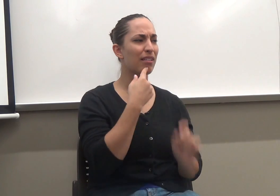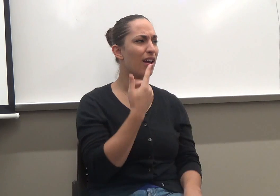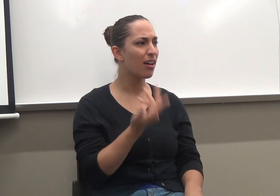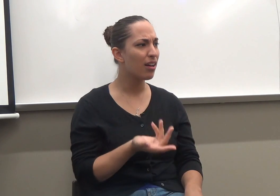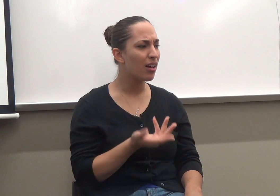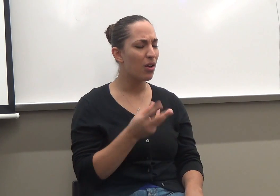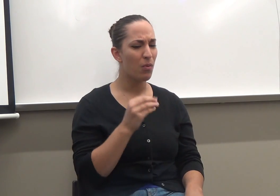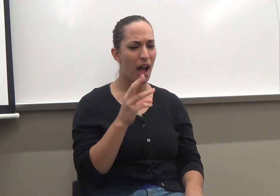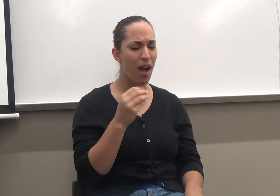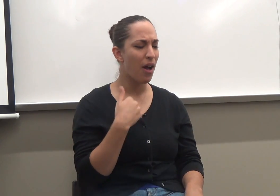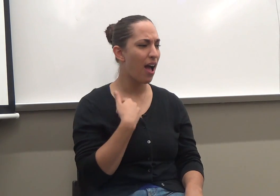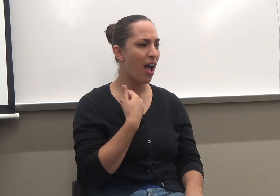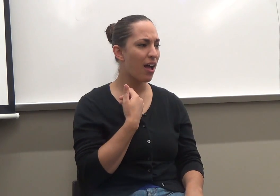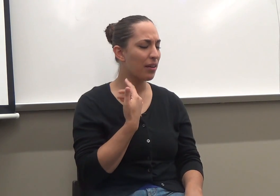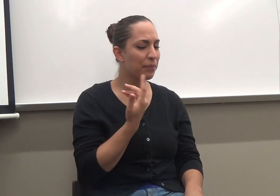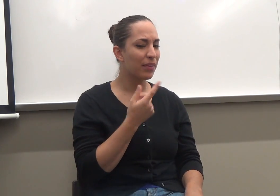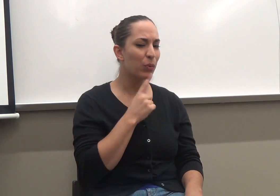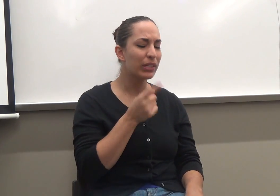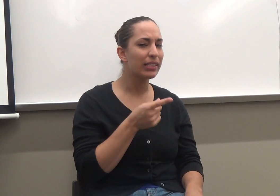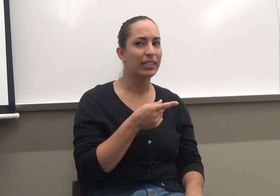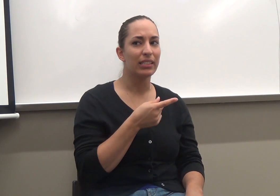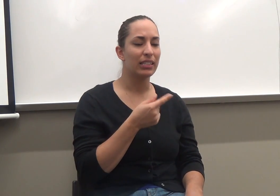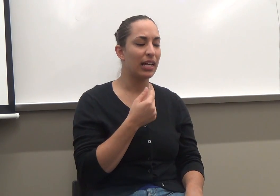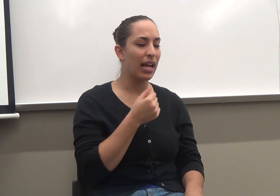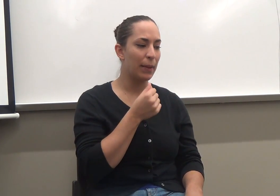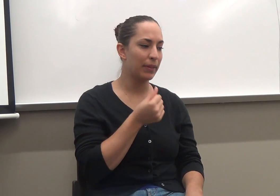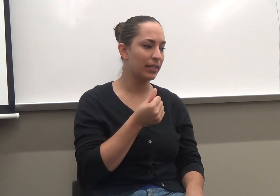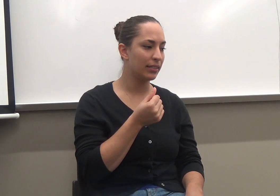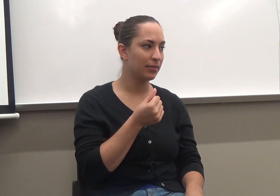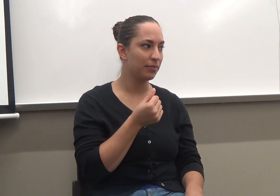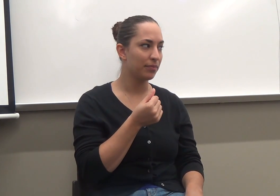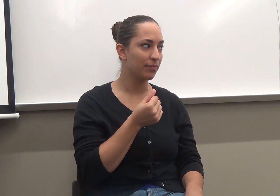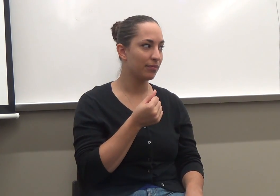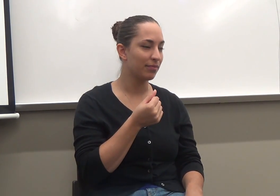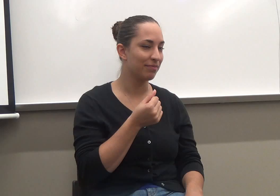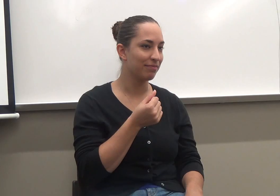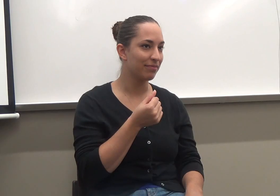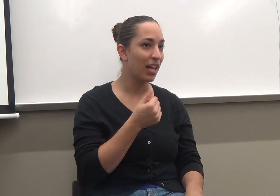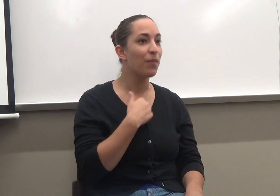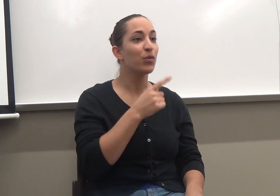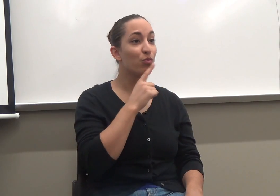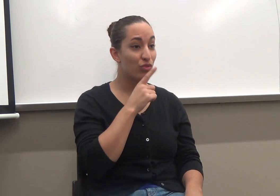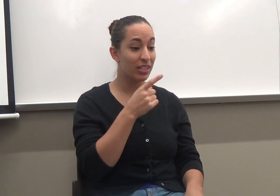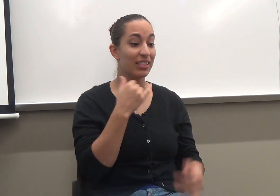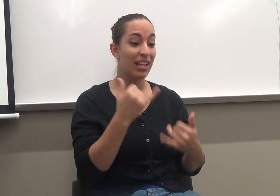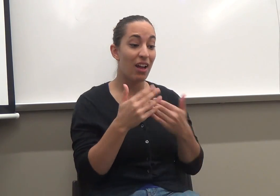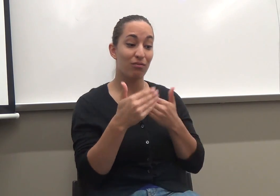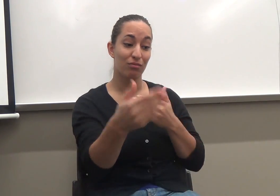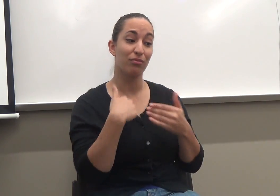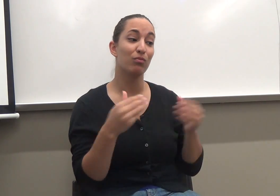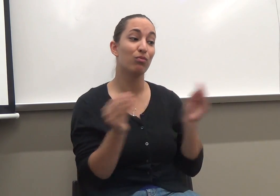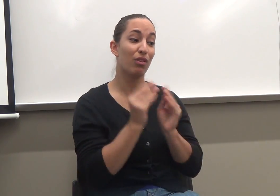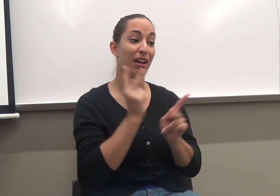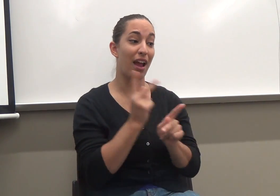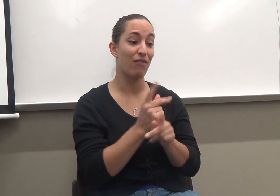you know what, I really am really more careful about what I write